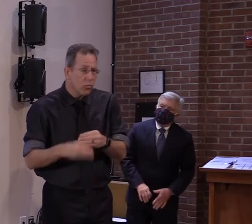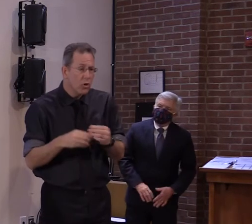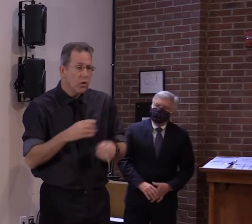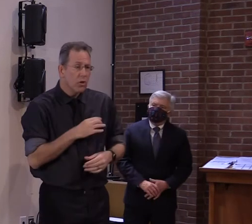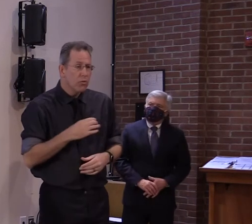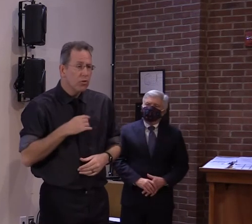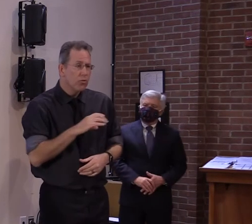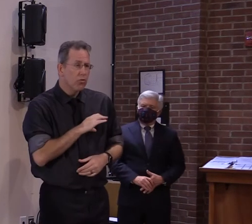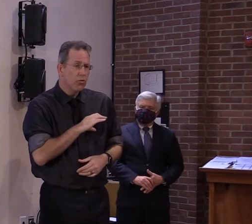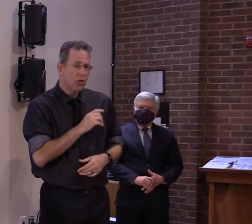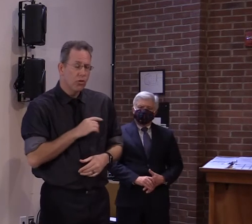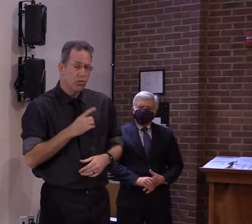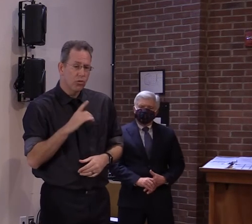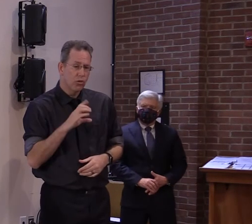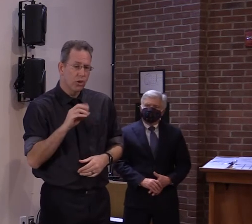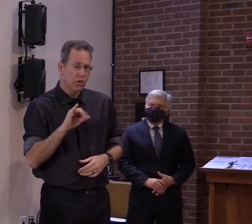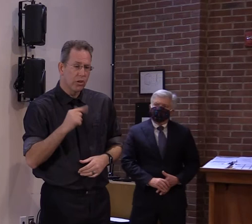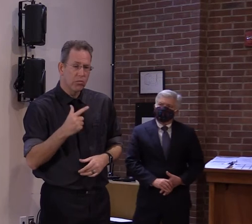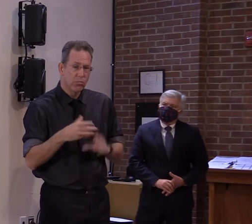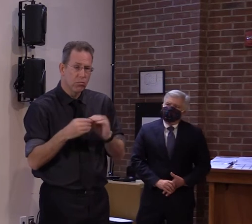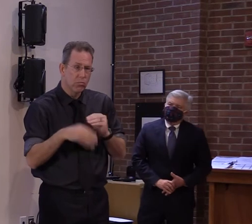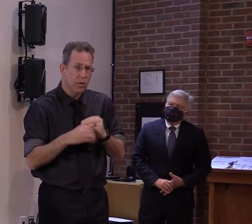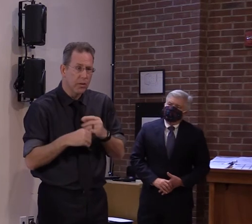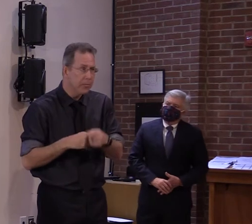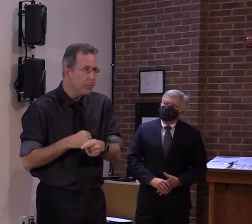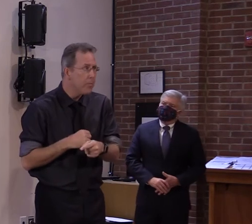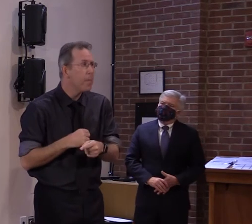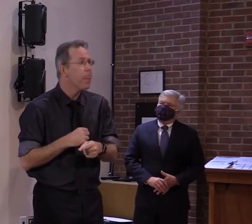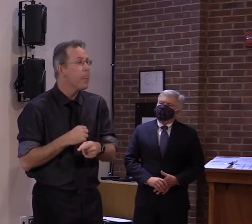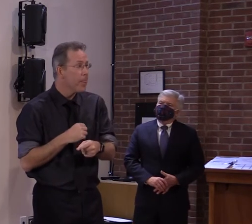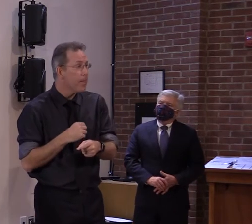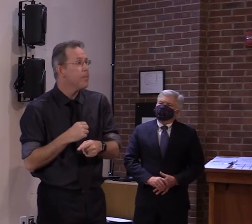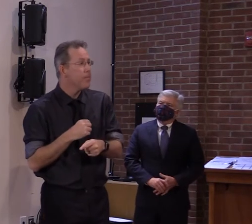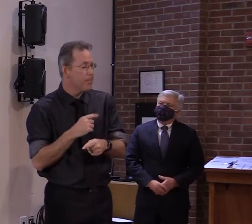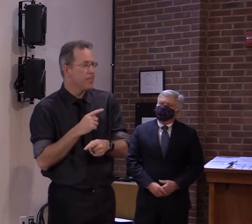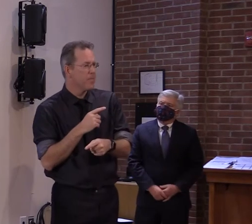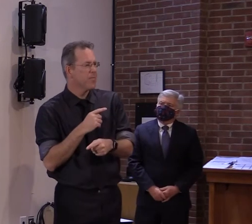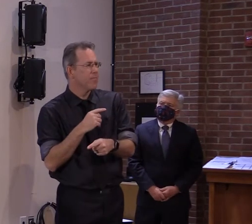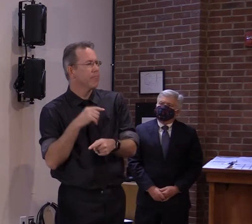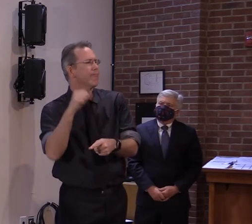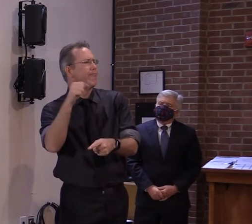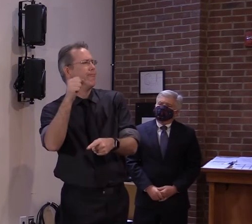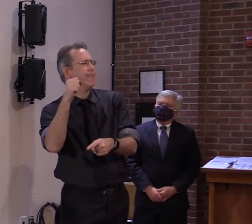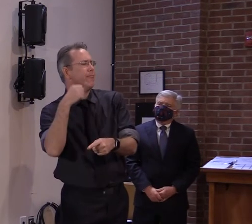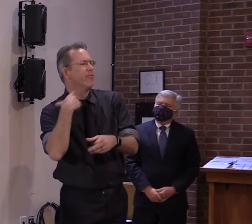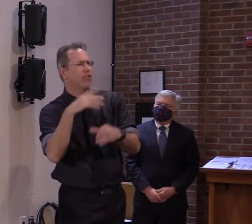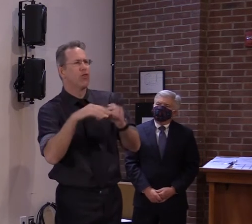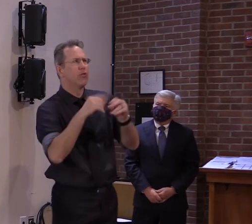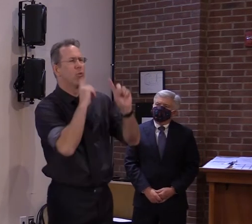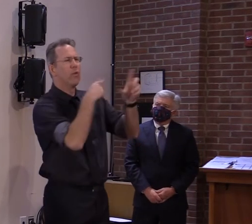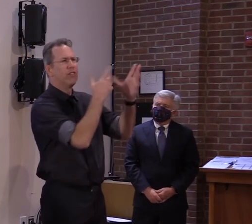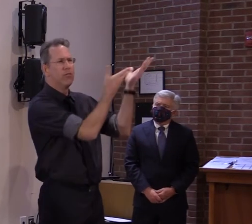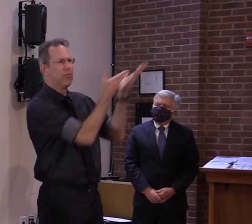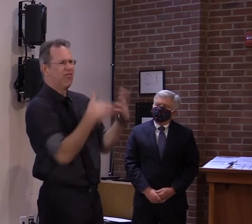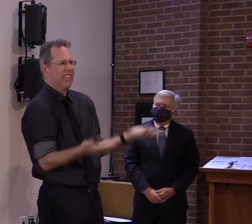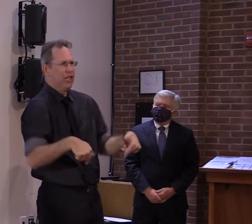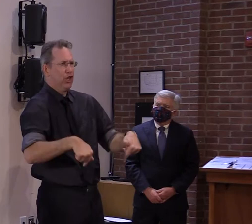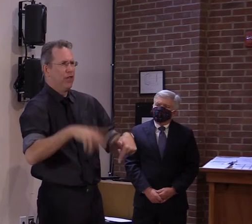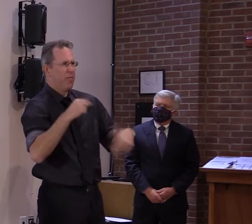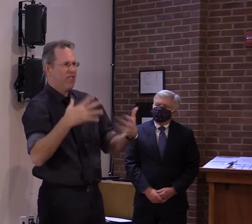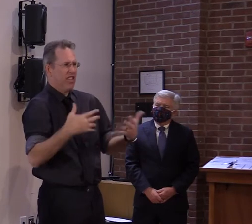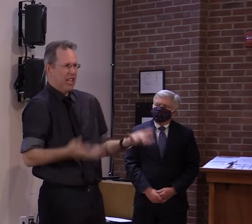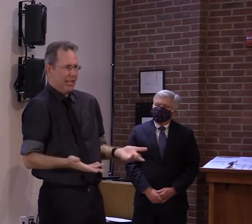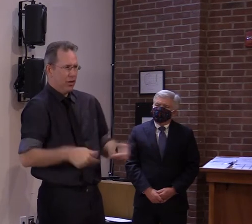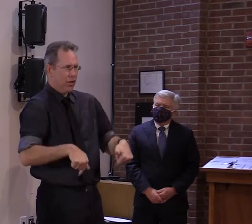at least one and possibly two freezers coming from the university. So that capacity is in motion.